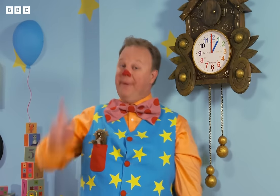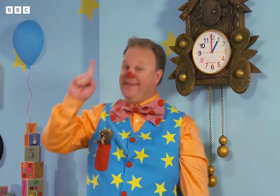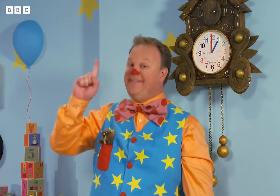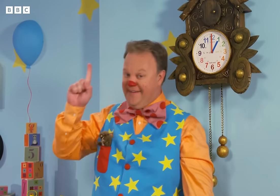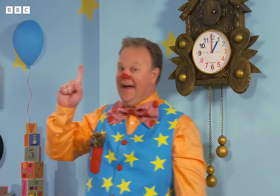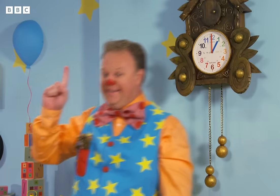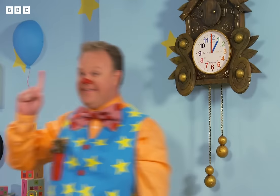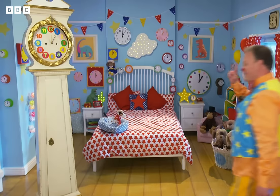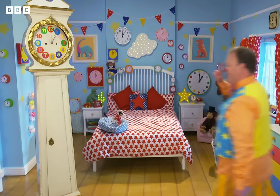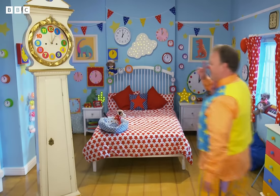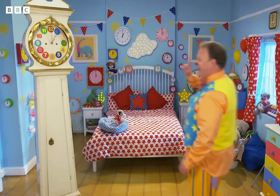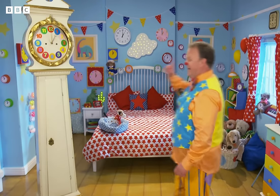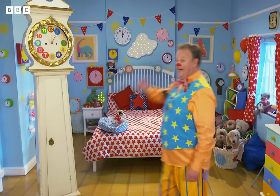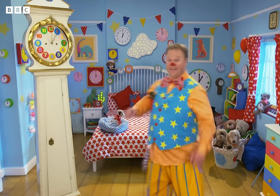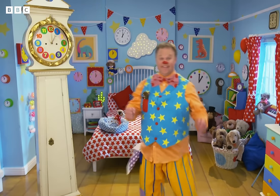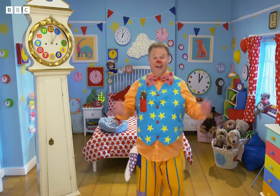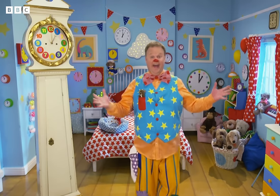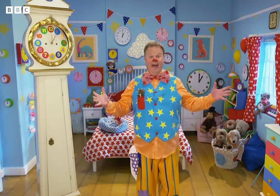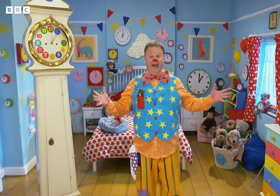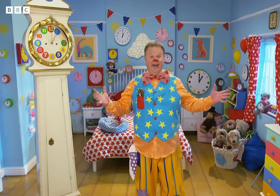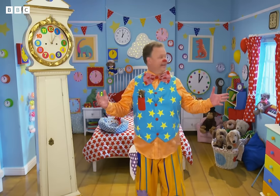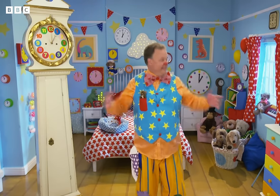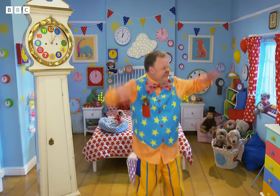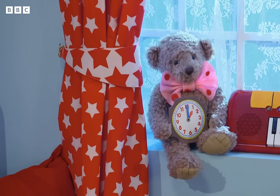But just to be sure, ta-da!